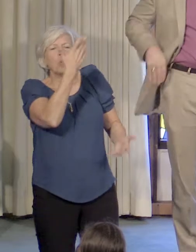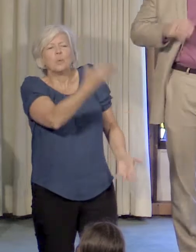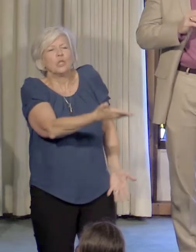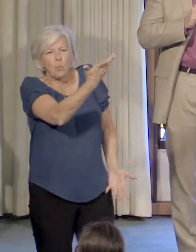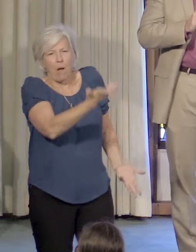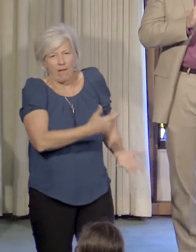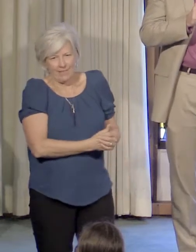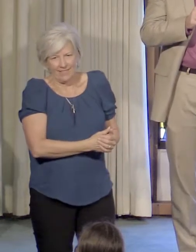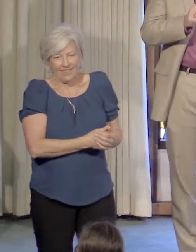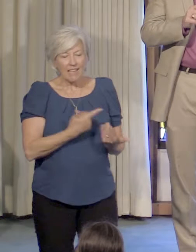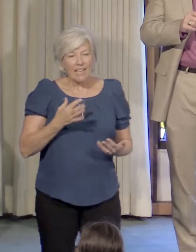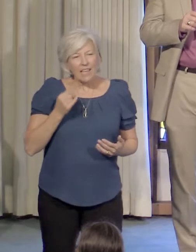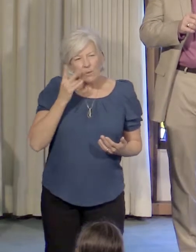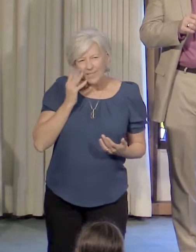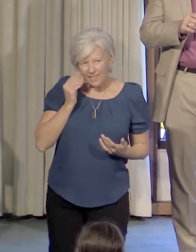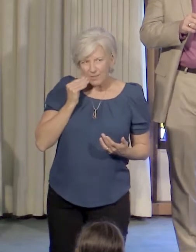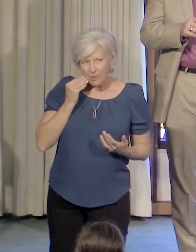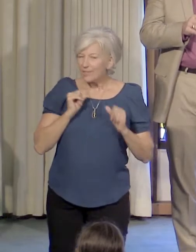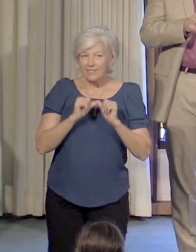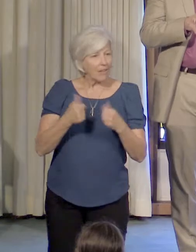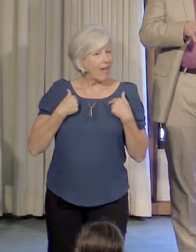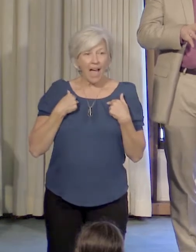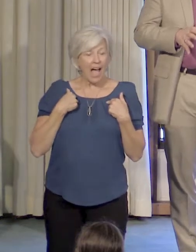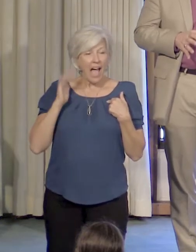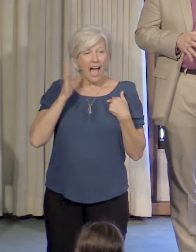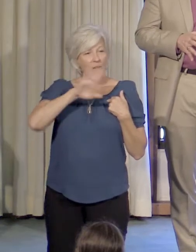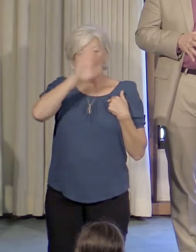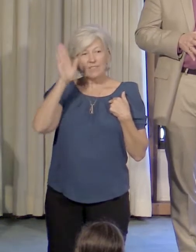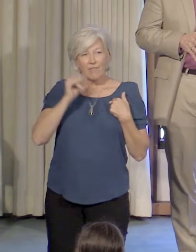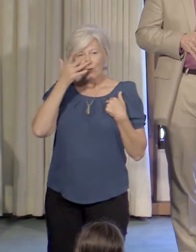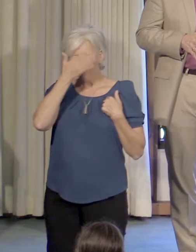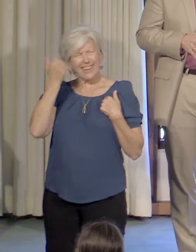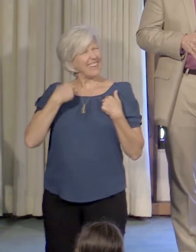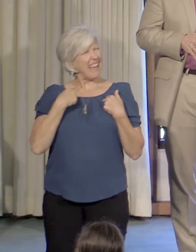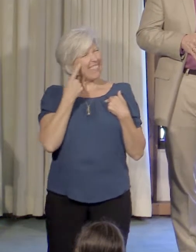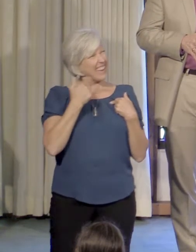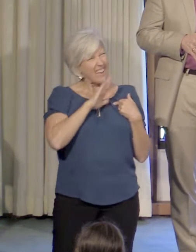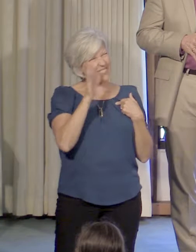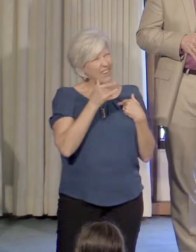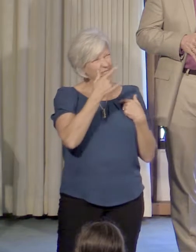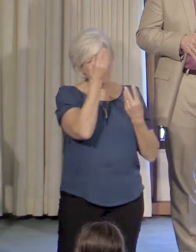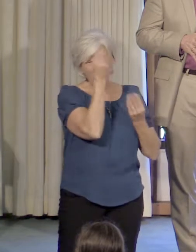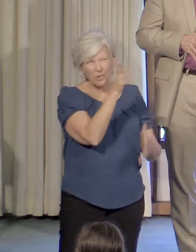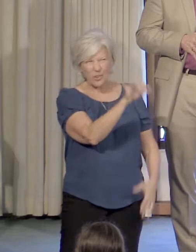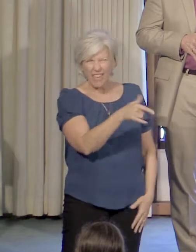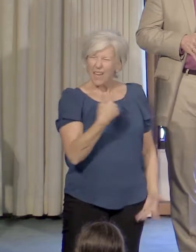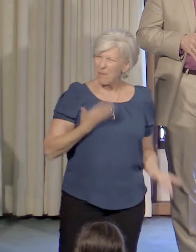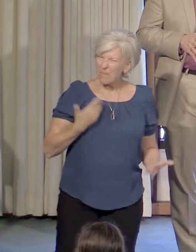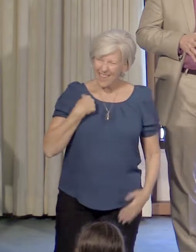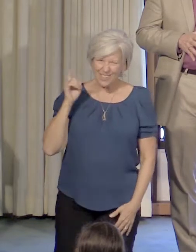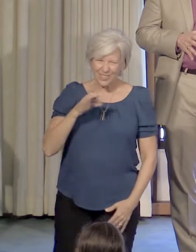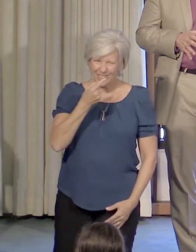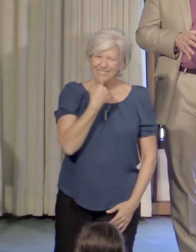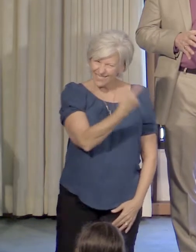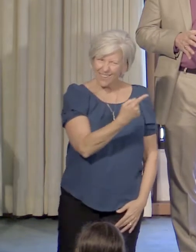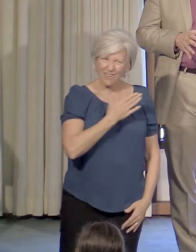You know, it was an experience that still I will never forget, and I don't think I've ever told her that. Maybe I should. You know?